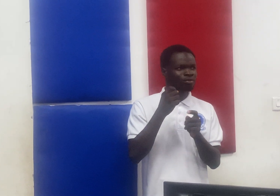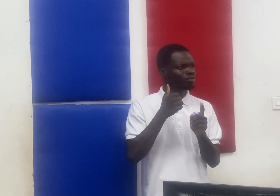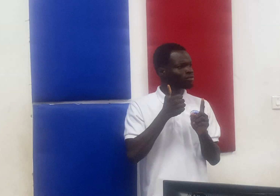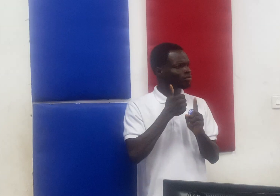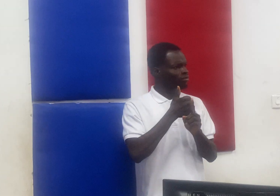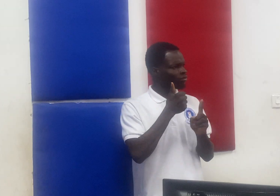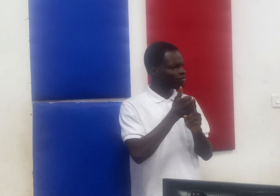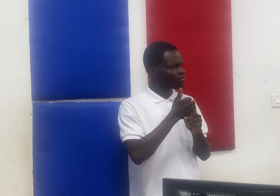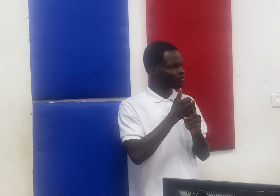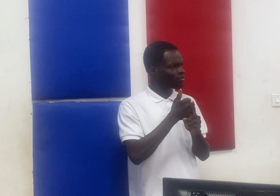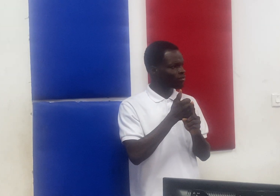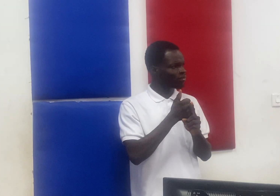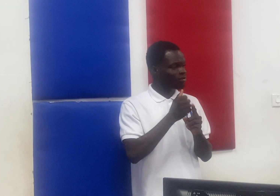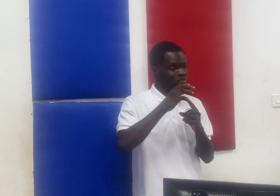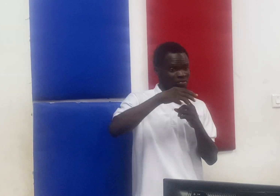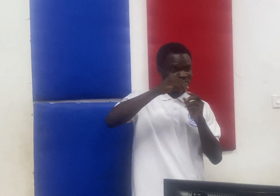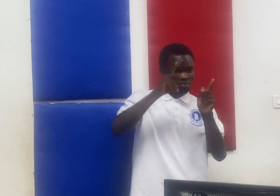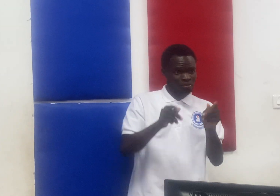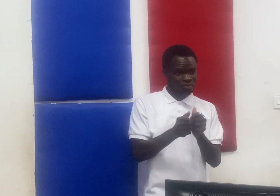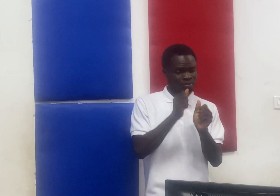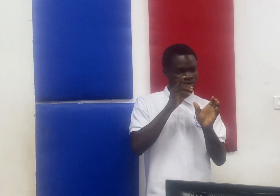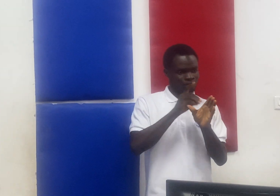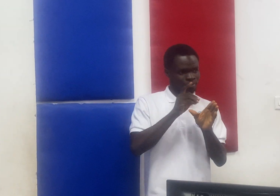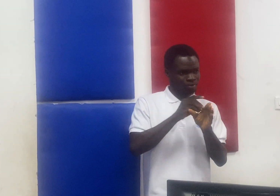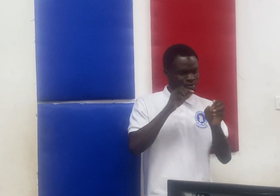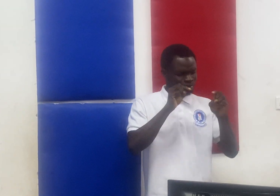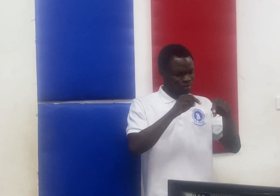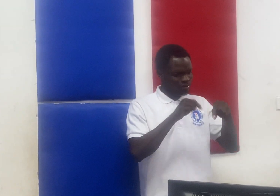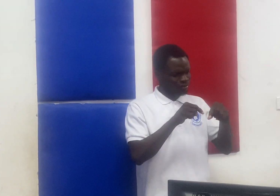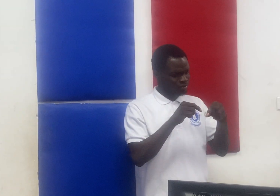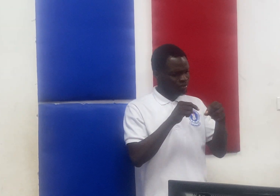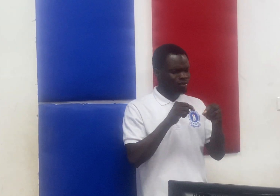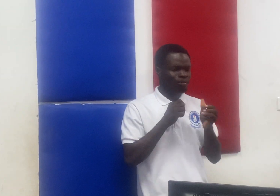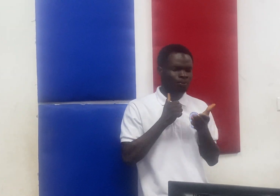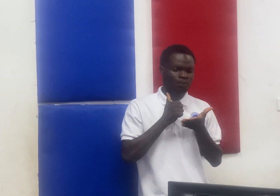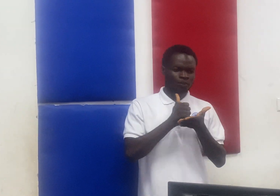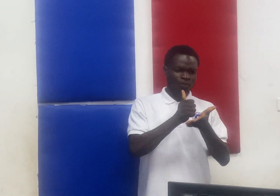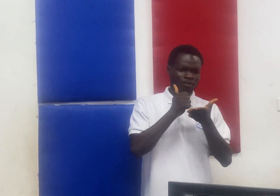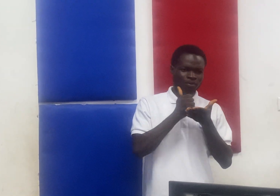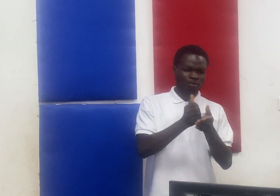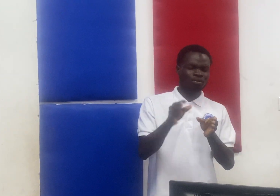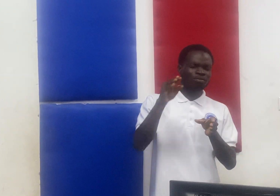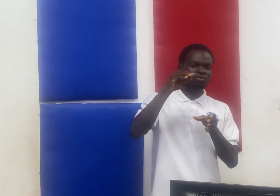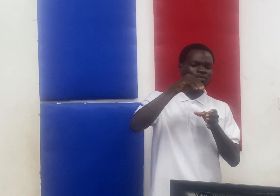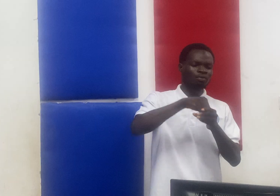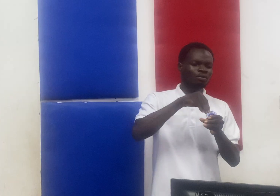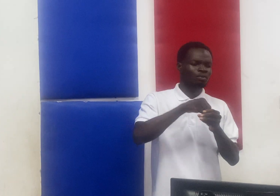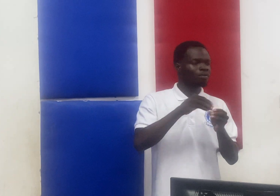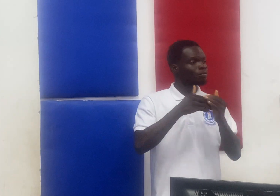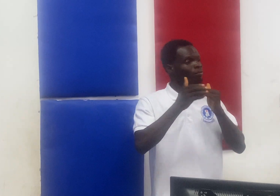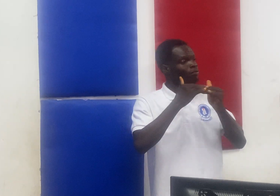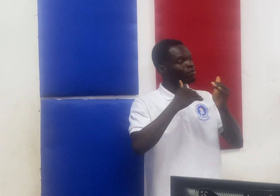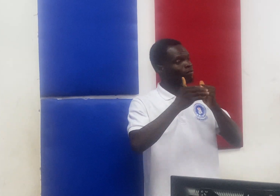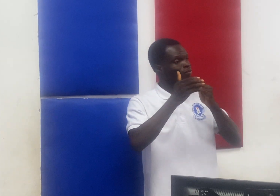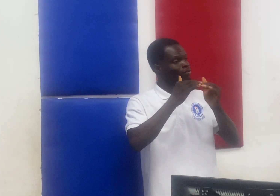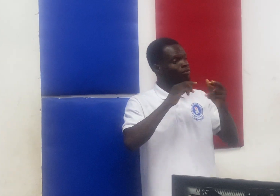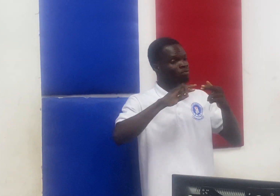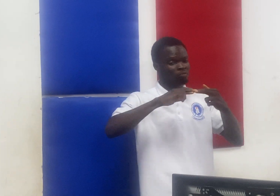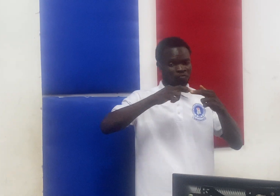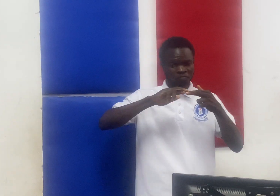persons with disability. And so this helps to involve them, and this also helps to build up their relationship. Okay,